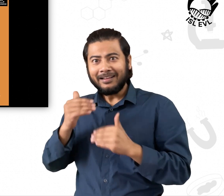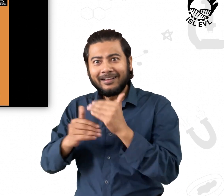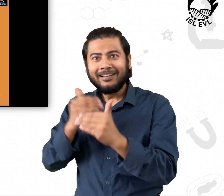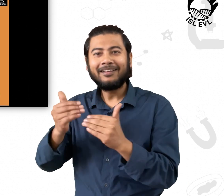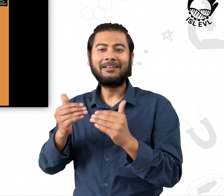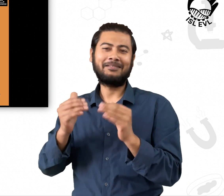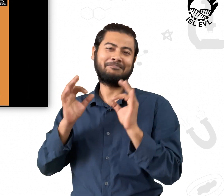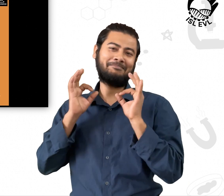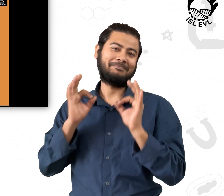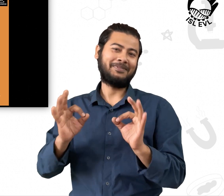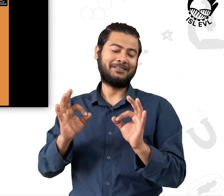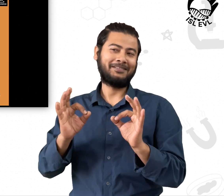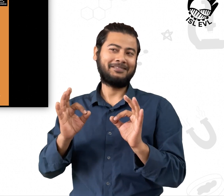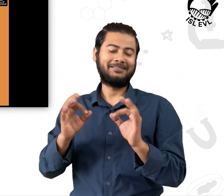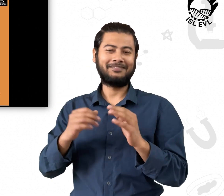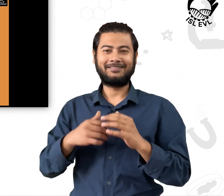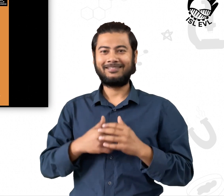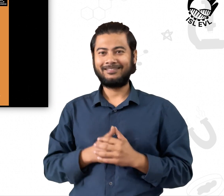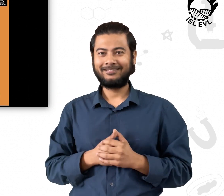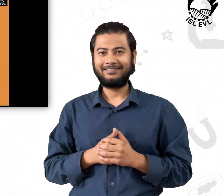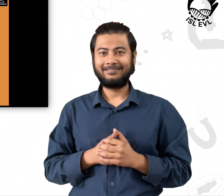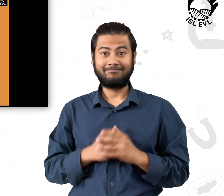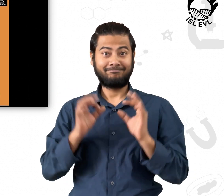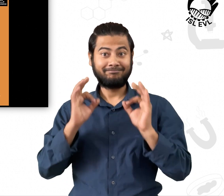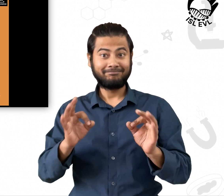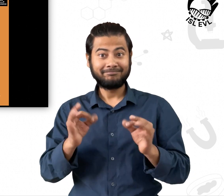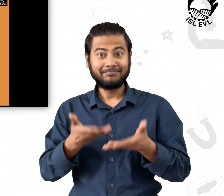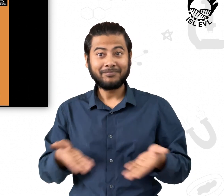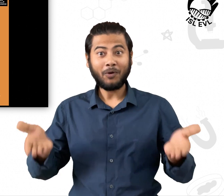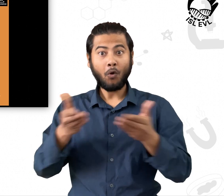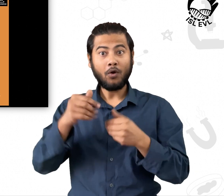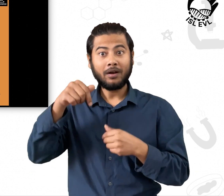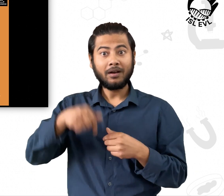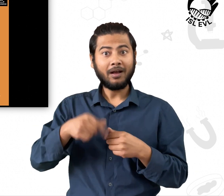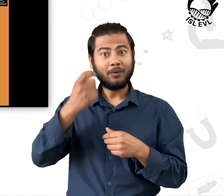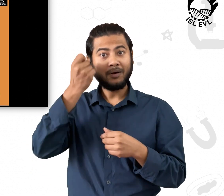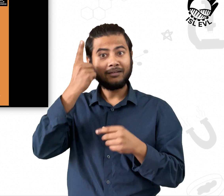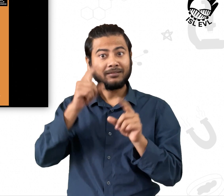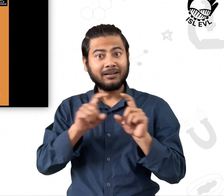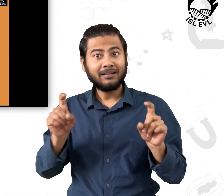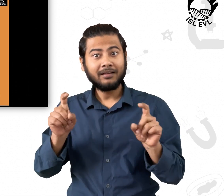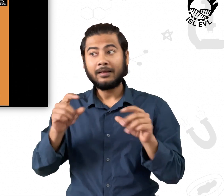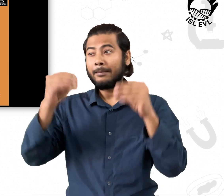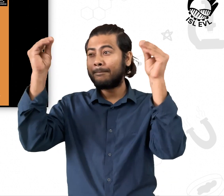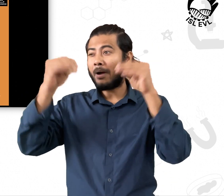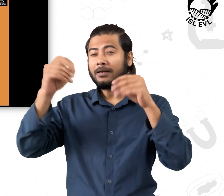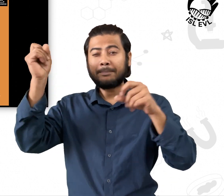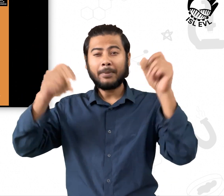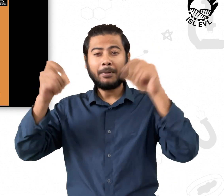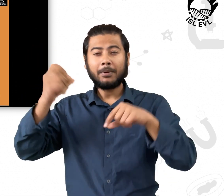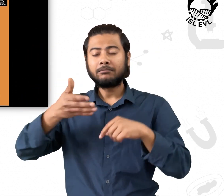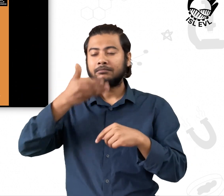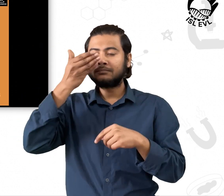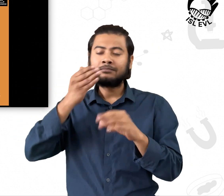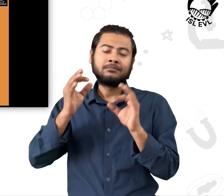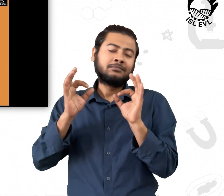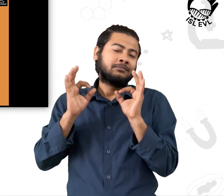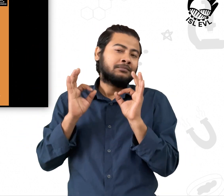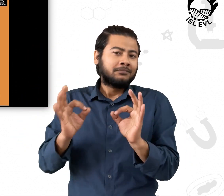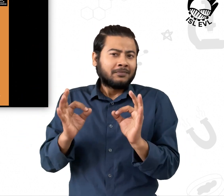we are already becoming budding scientists, right? So, Jigyasa, Do you now understand